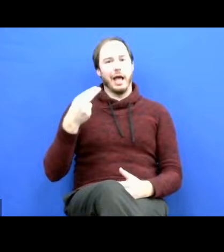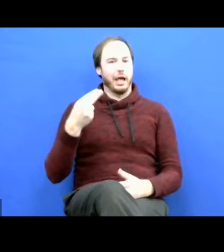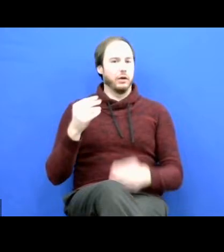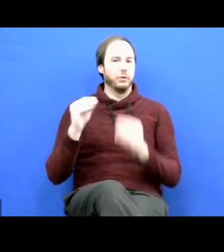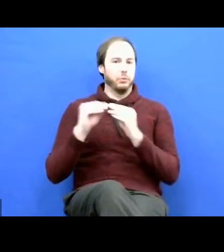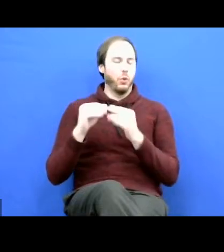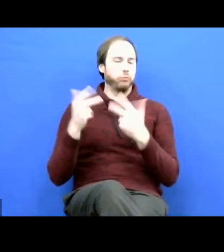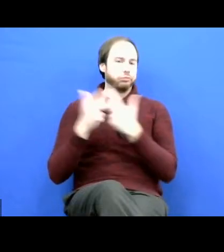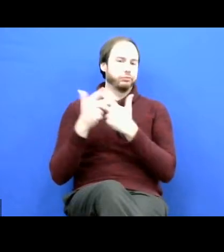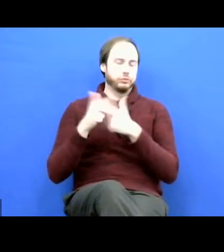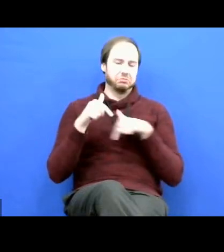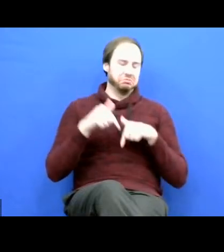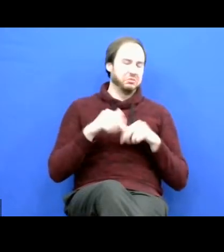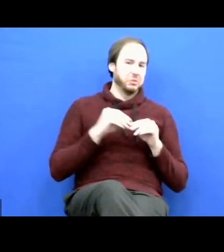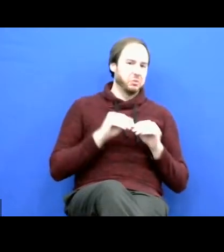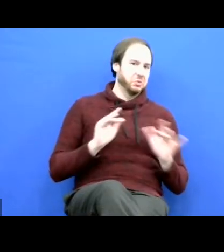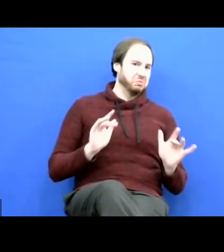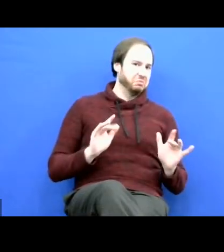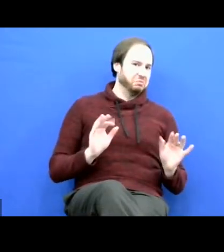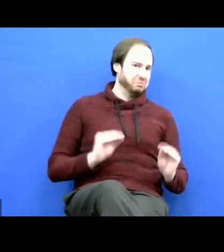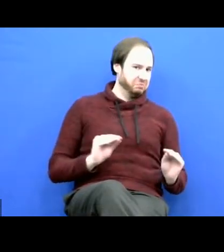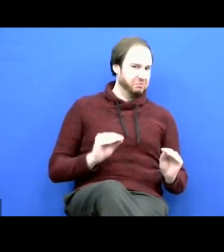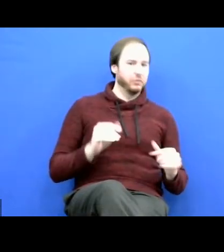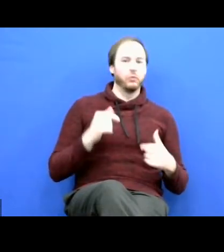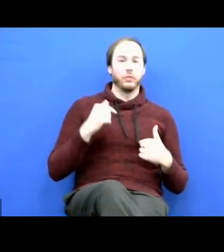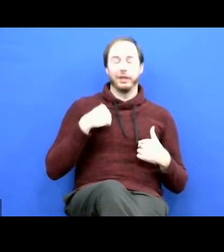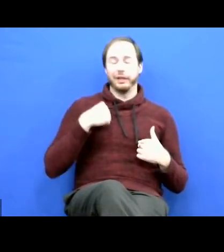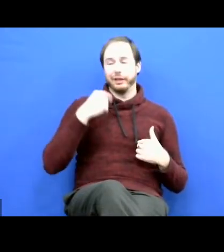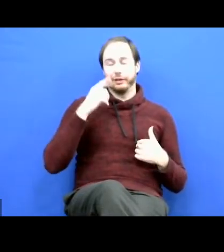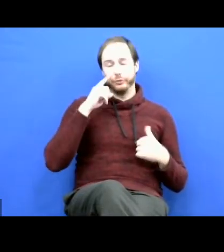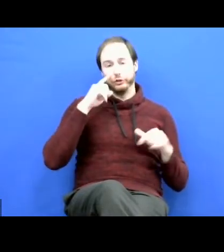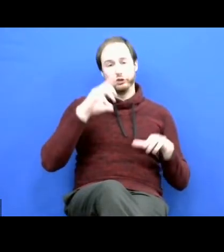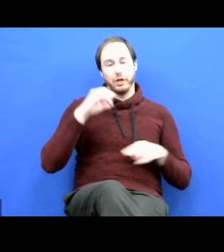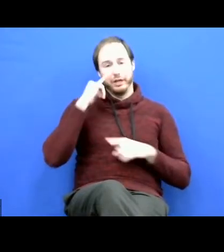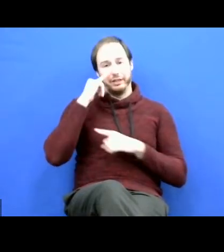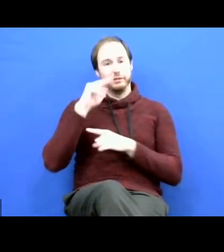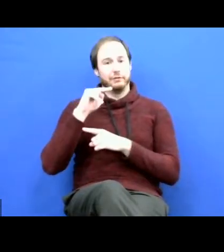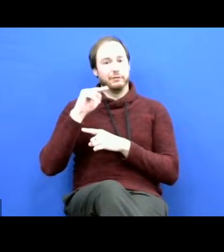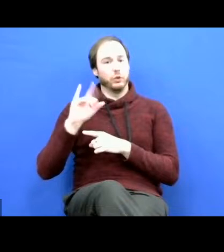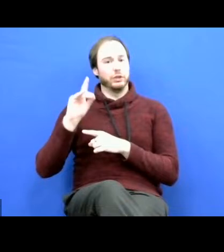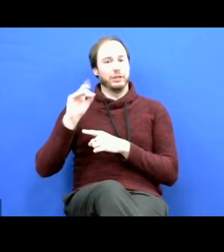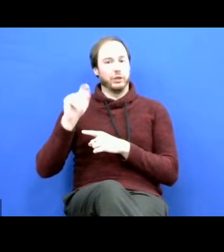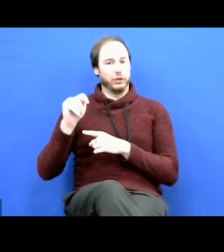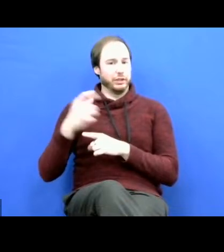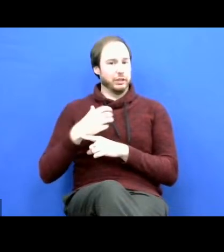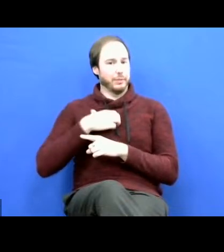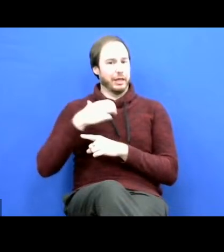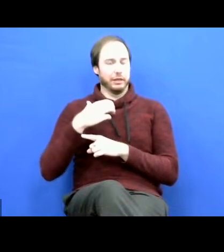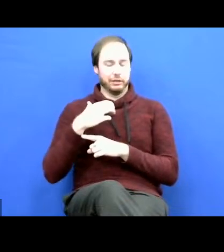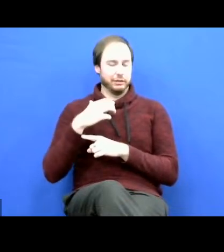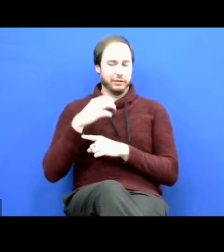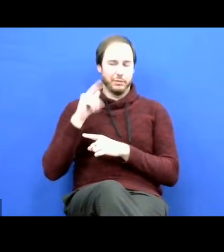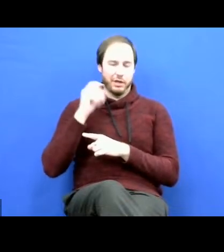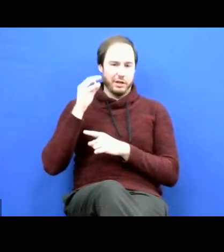So I will be shocked if they have any issues with the traffic, but again, that's New York State DOT's call, not